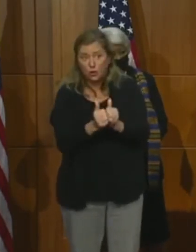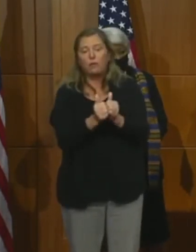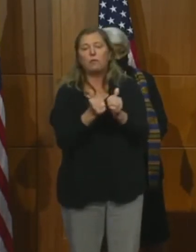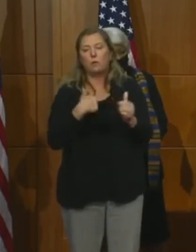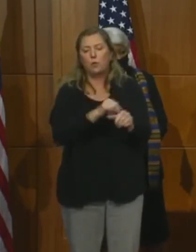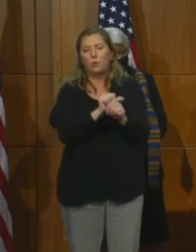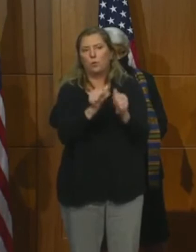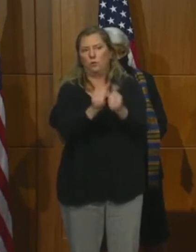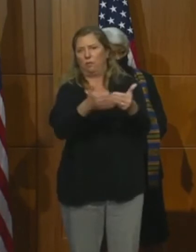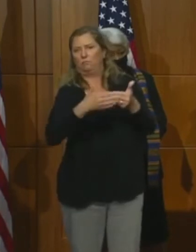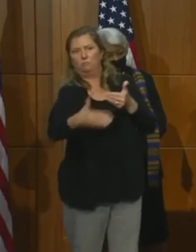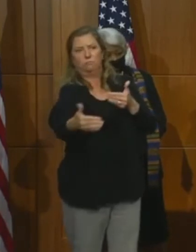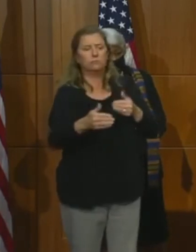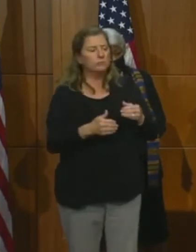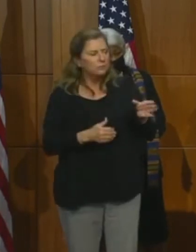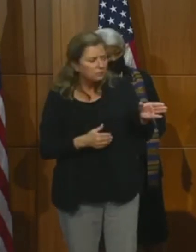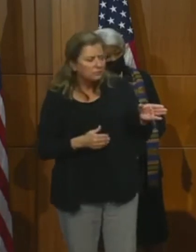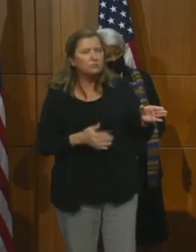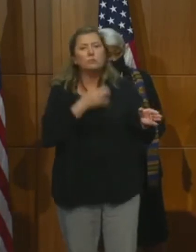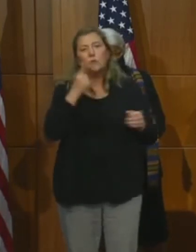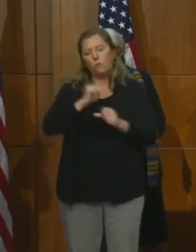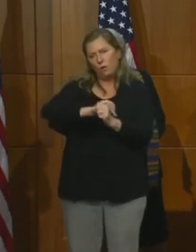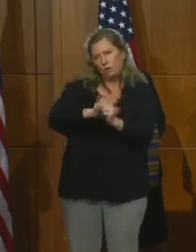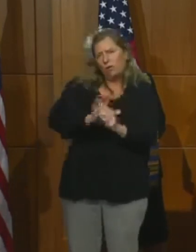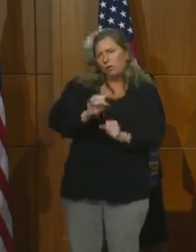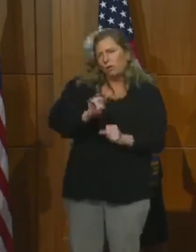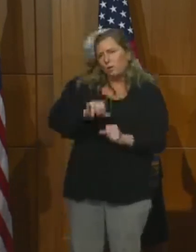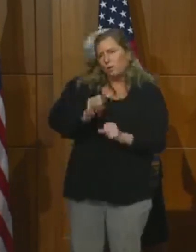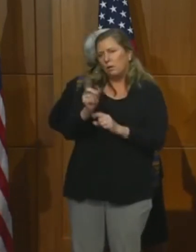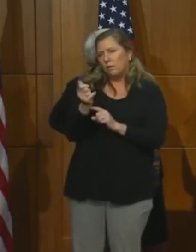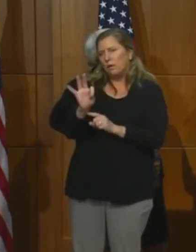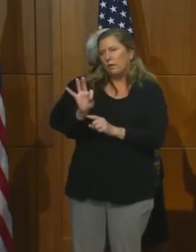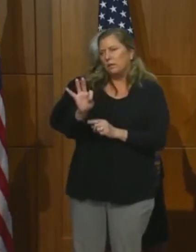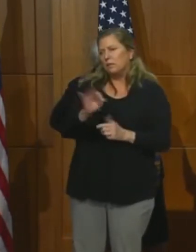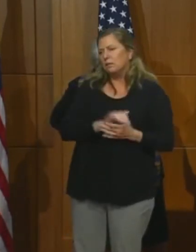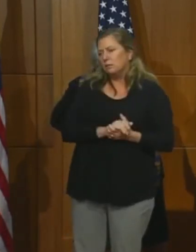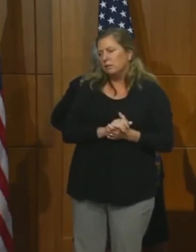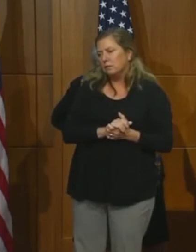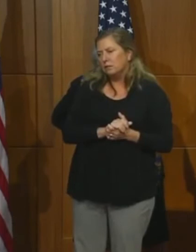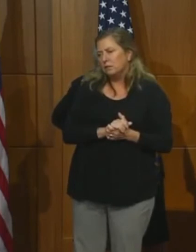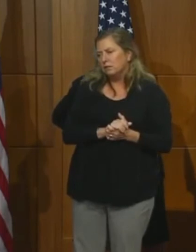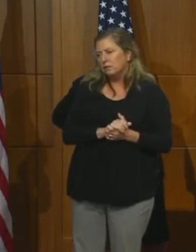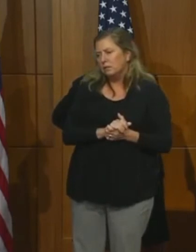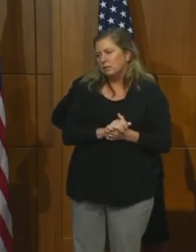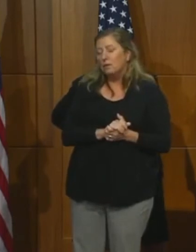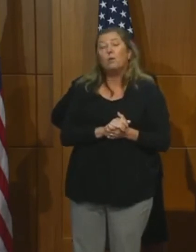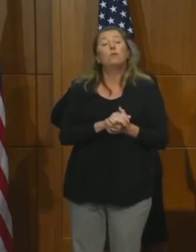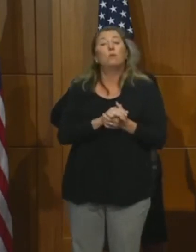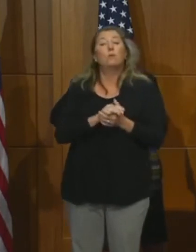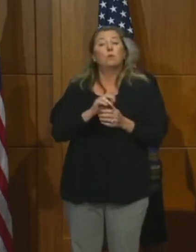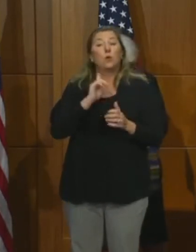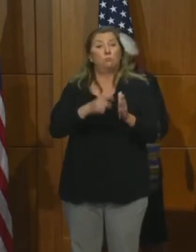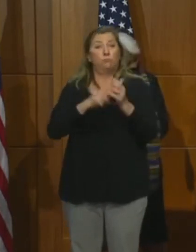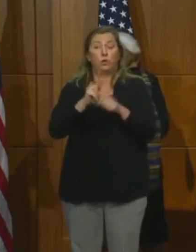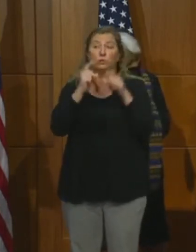to. And if I could follow up Sure. on COVID-19, what has been compliance been so far with your mask mandate? Has VDH gotten any complaints?